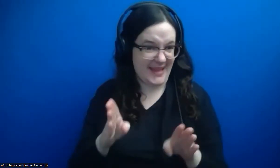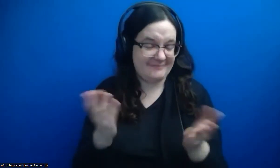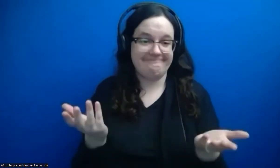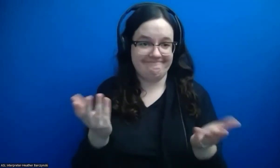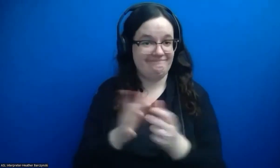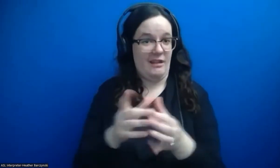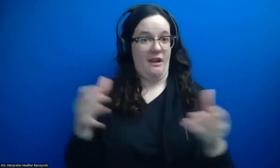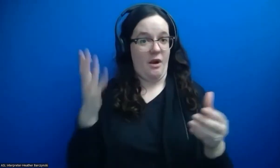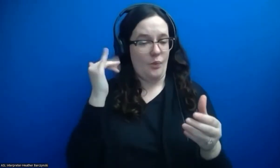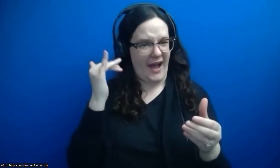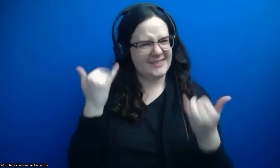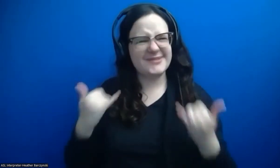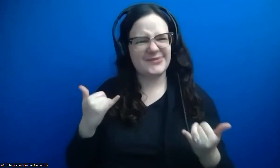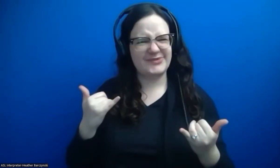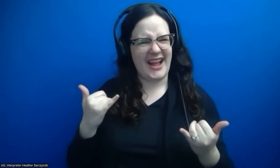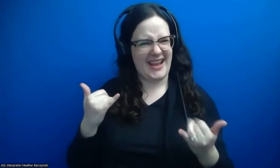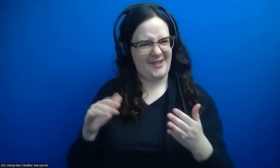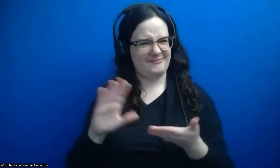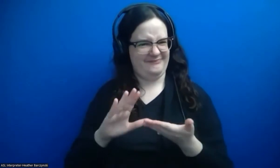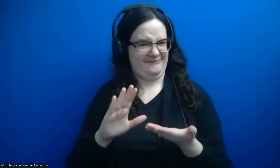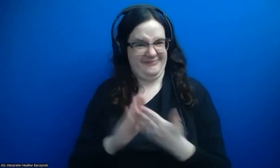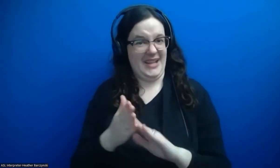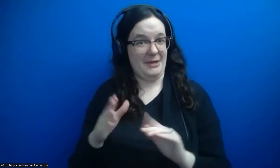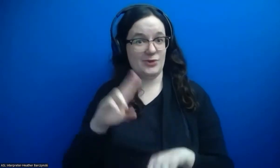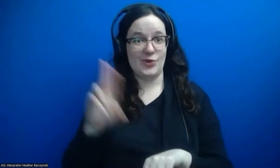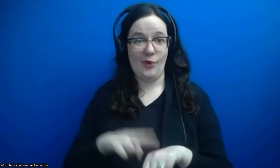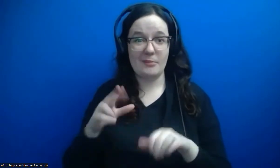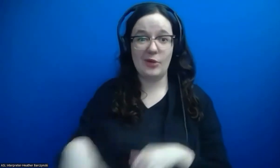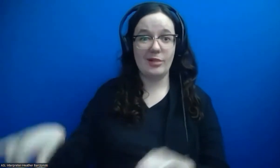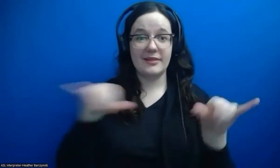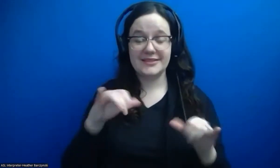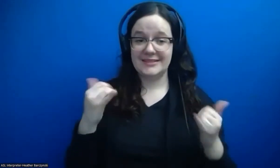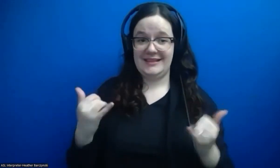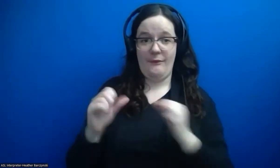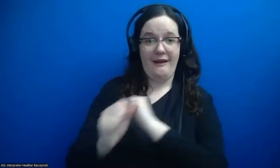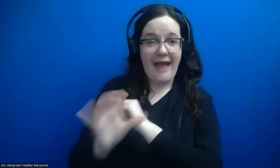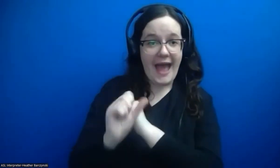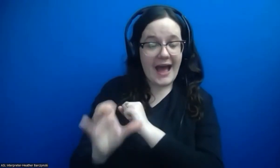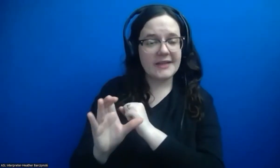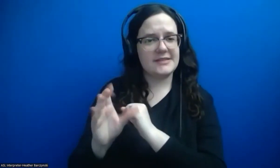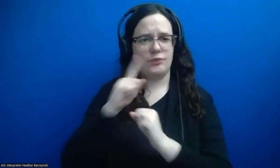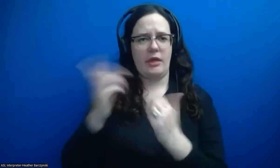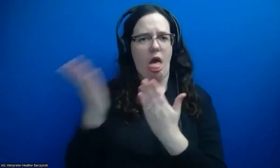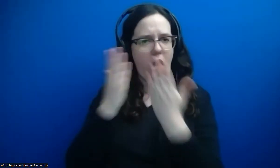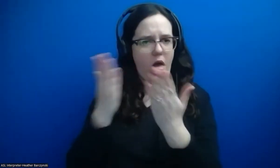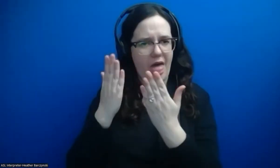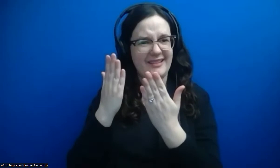so normalized right now with all the ads and with the bombardment of everything right now, especially in New York and other states. I know people I talk to in